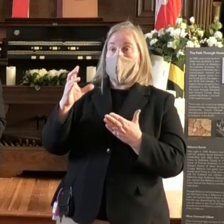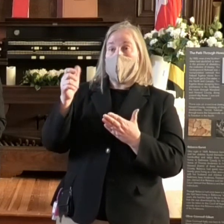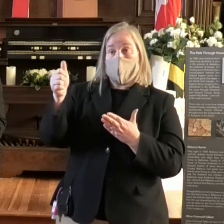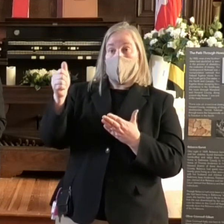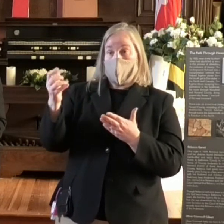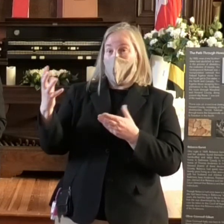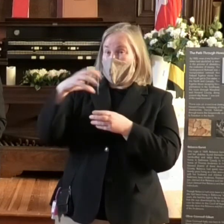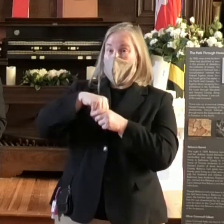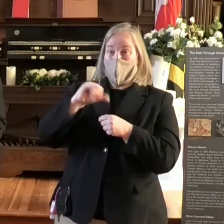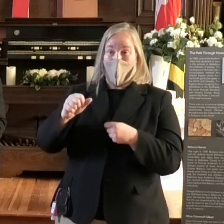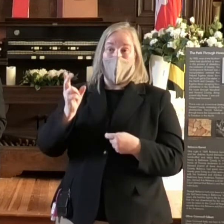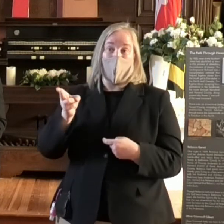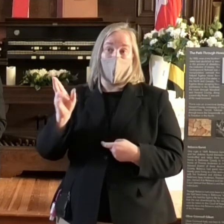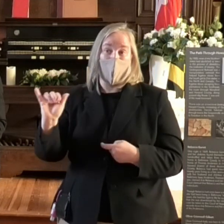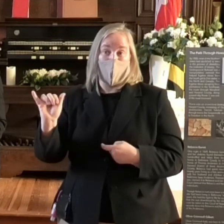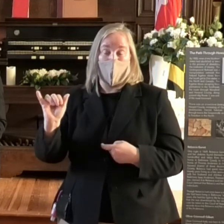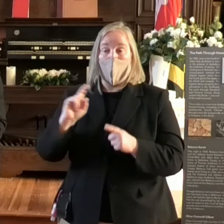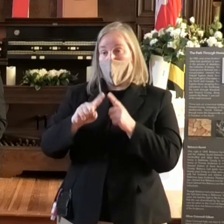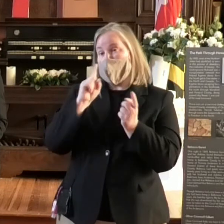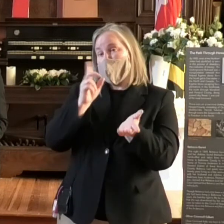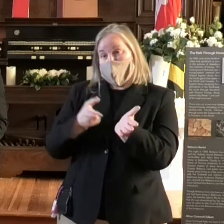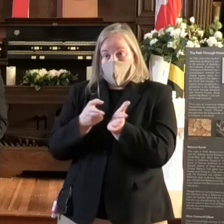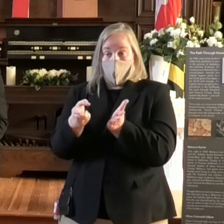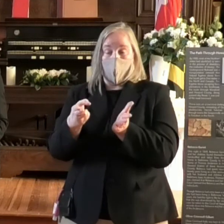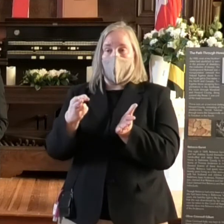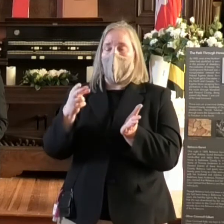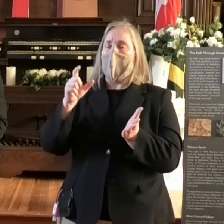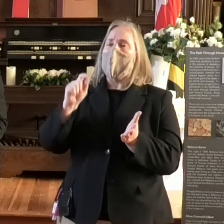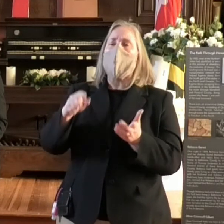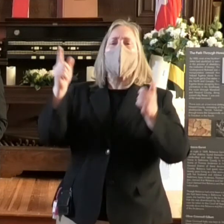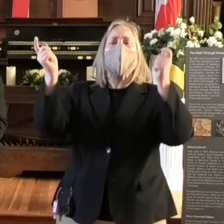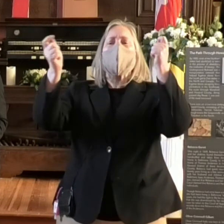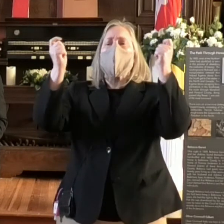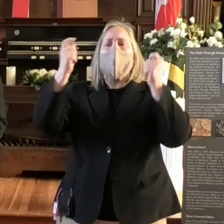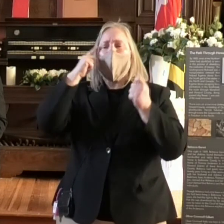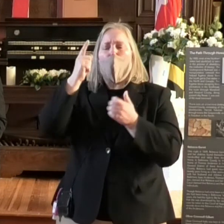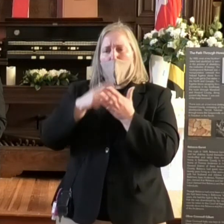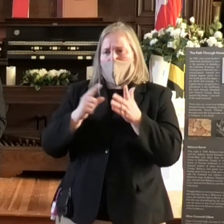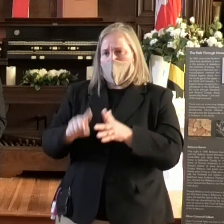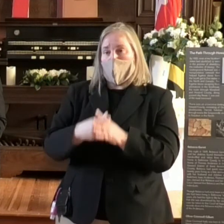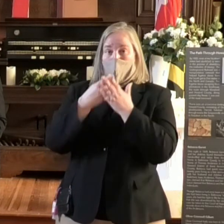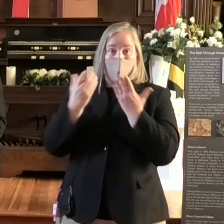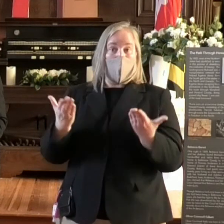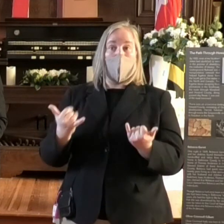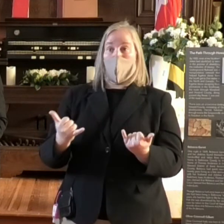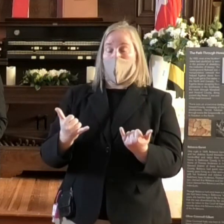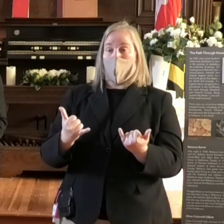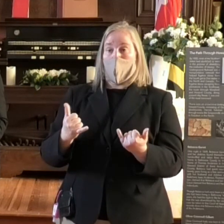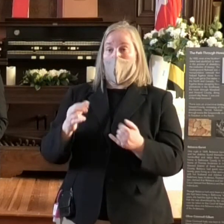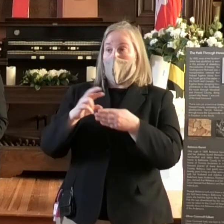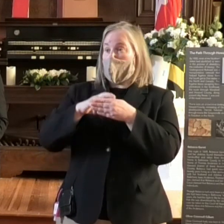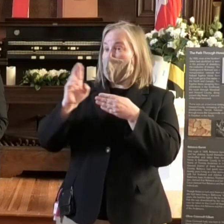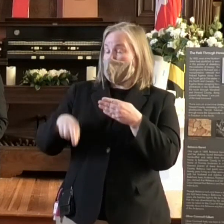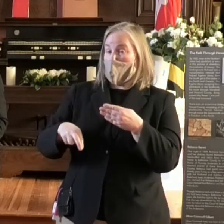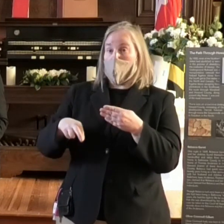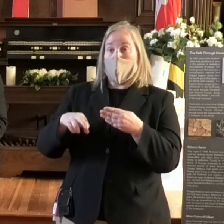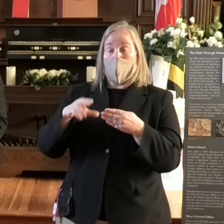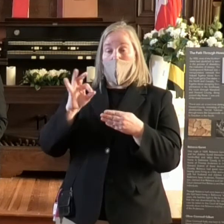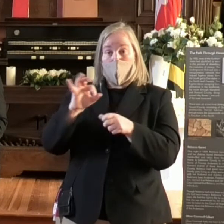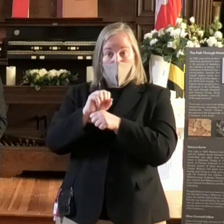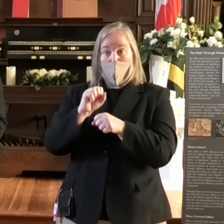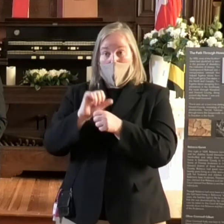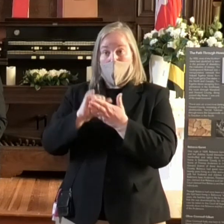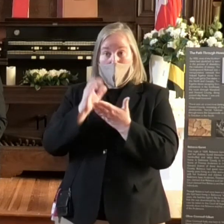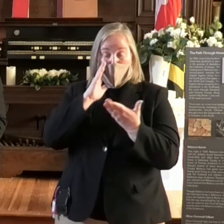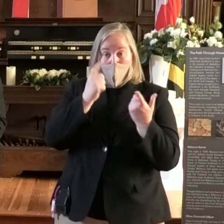in that history. But honestly, there should be a celebration for what we're launching here today. The results of the work that will be